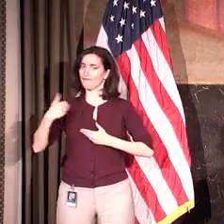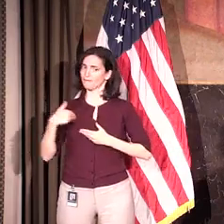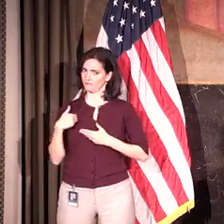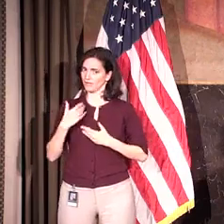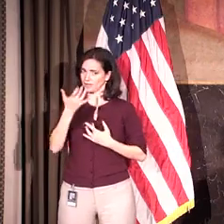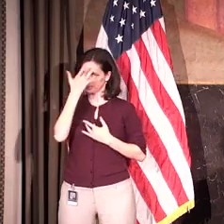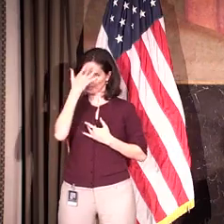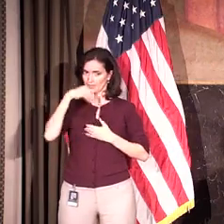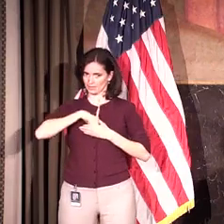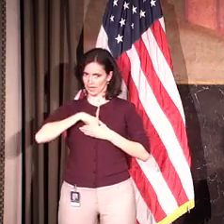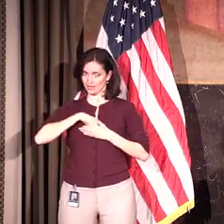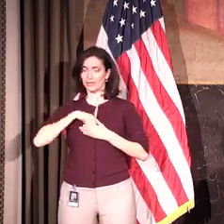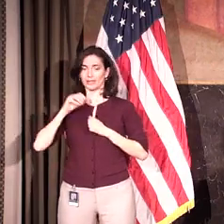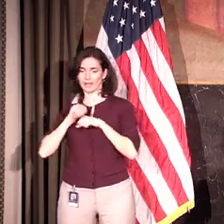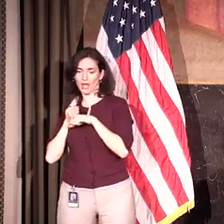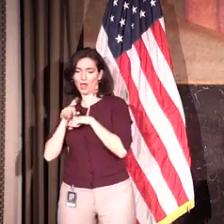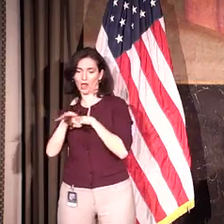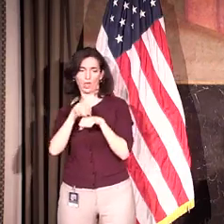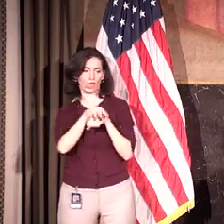and they are contagious.